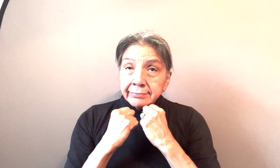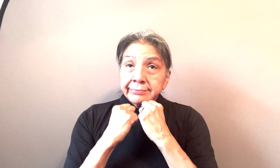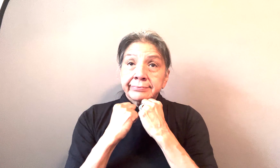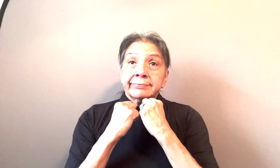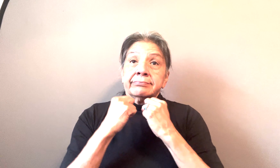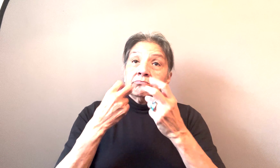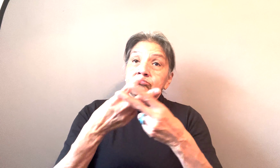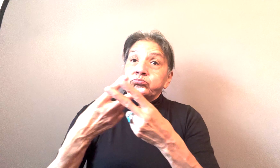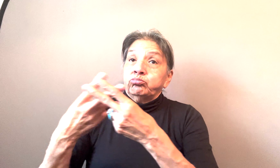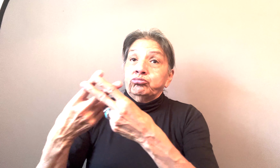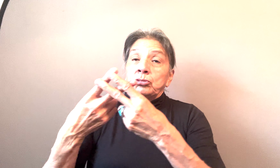these languages.